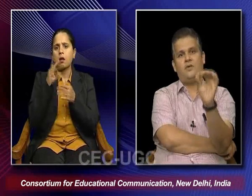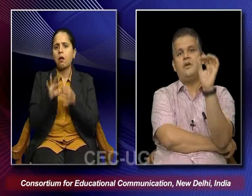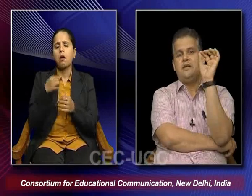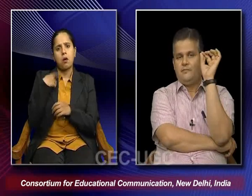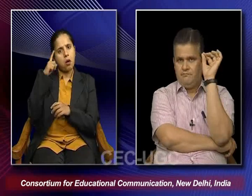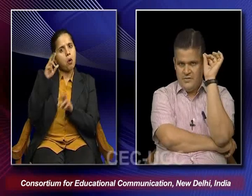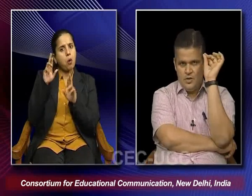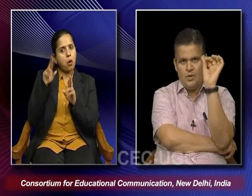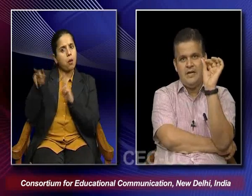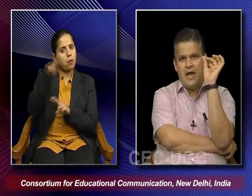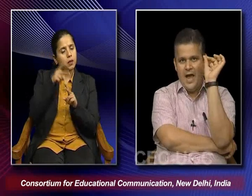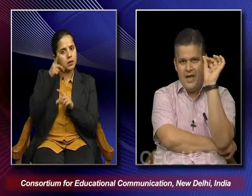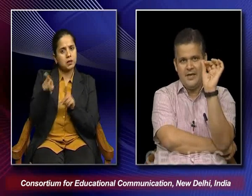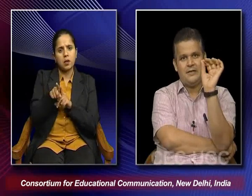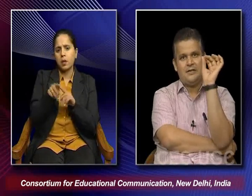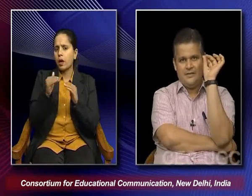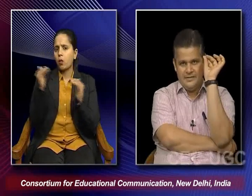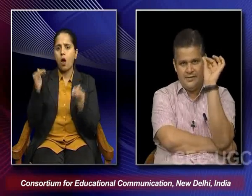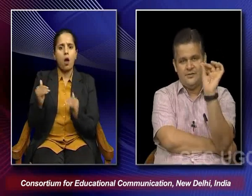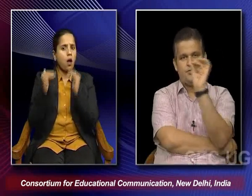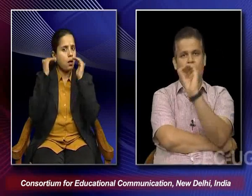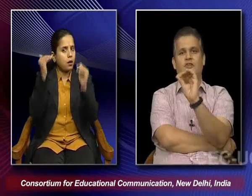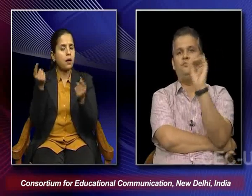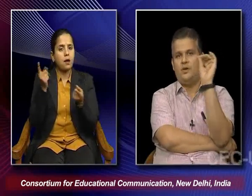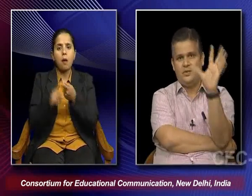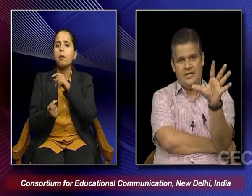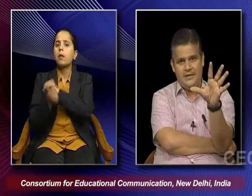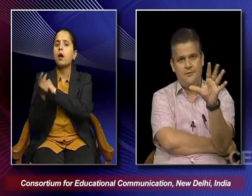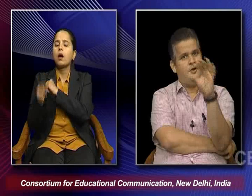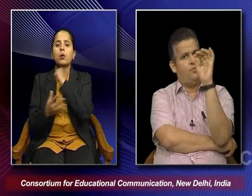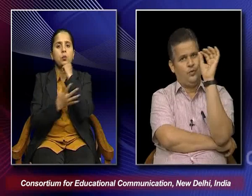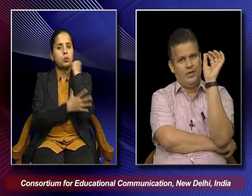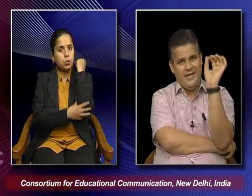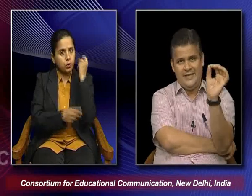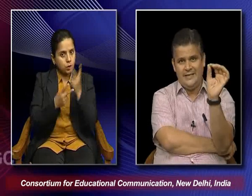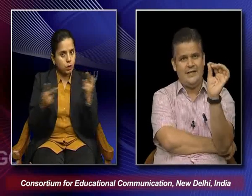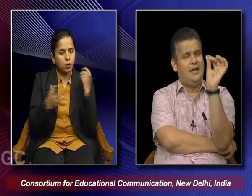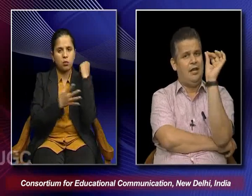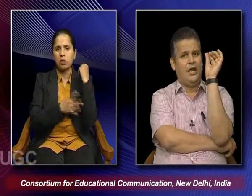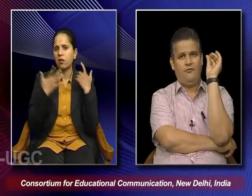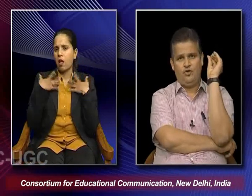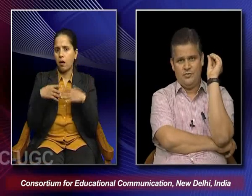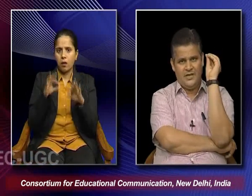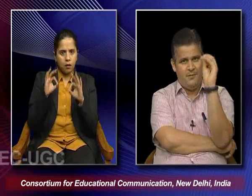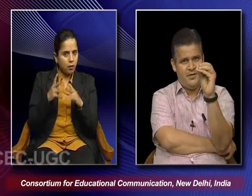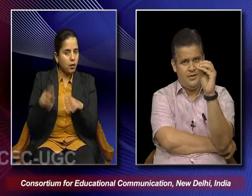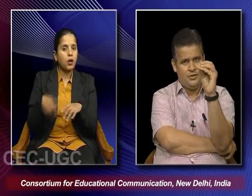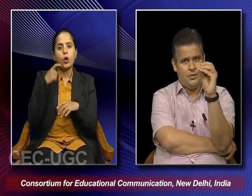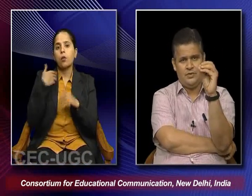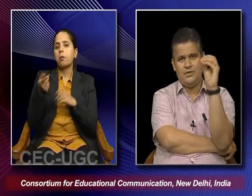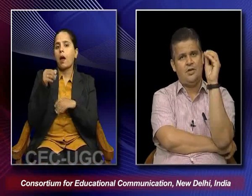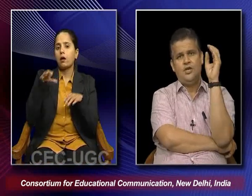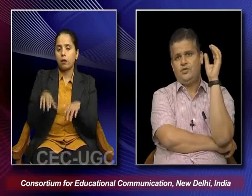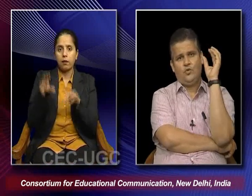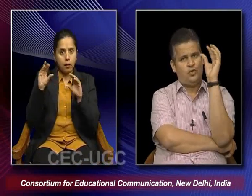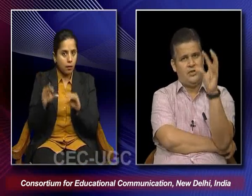with equally higher incidence of poverty, poor health, lack of human capital